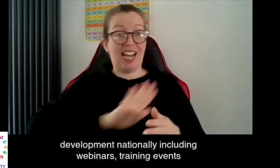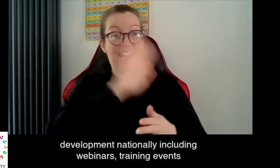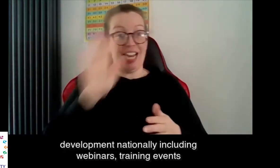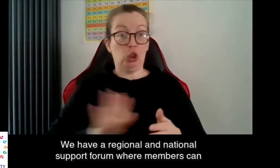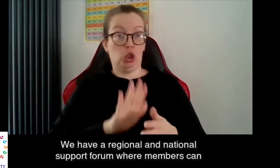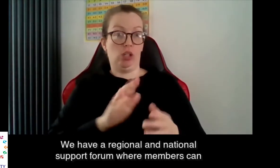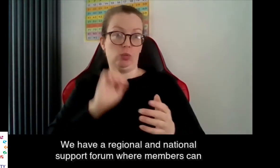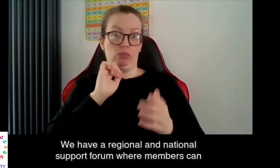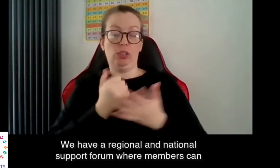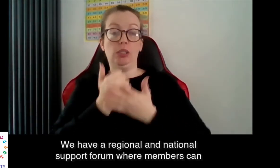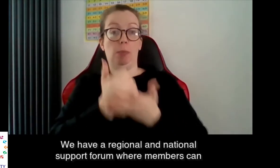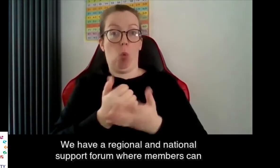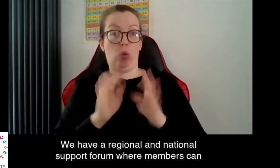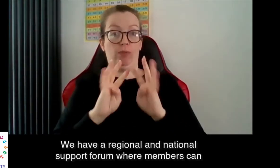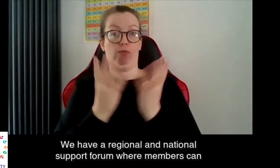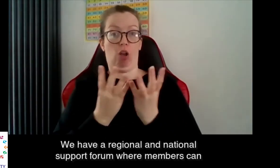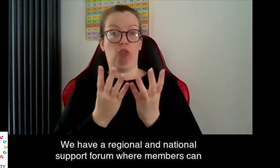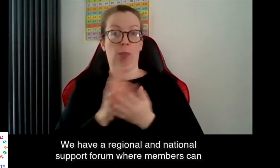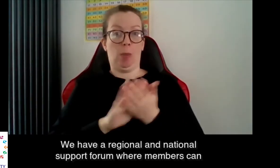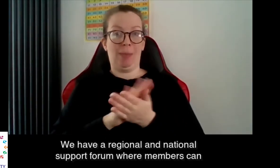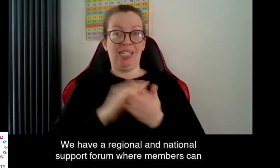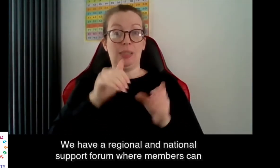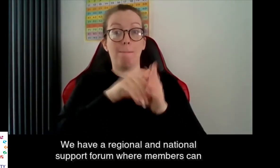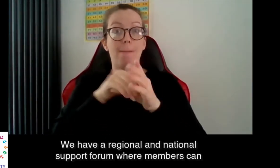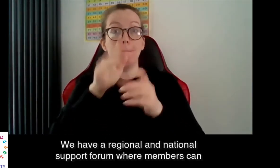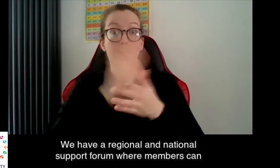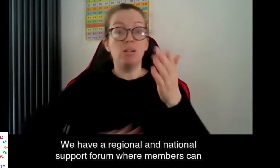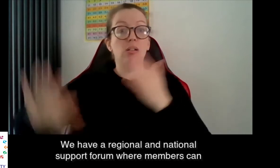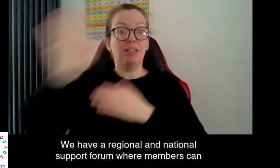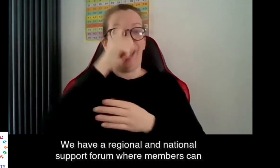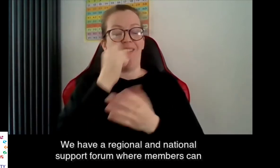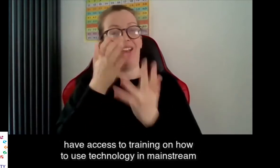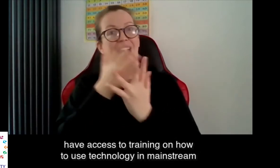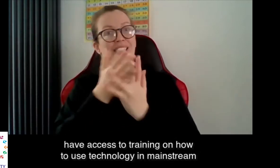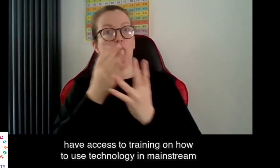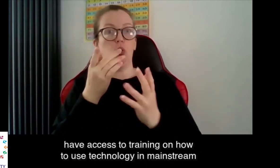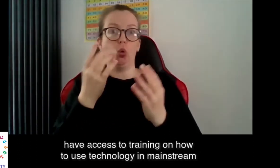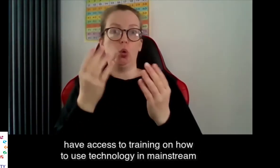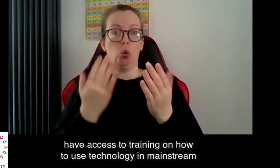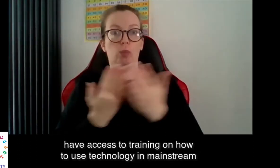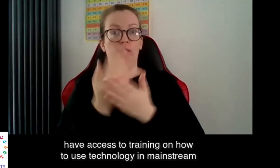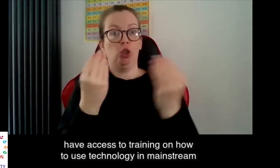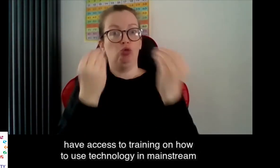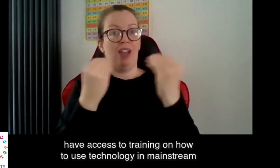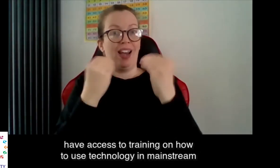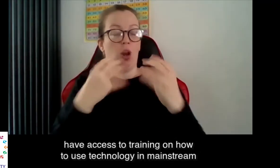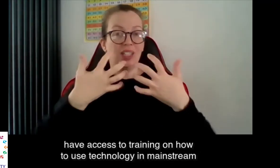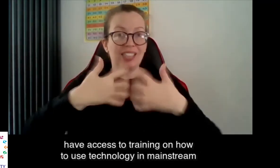We have a regional and national support forum where members can have access to training on how to use technology in mainstream schools